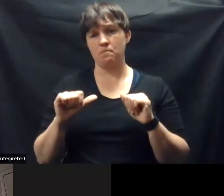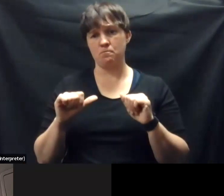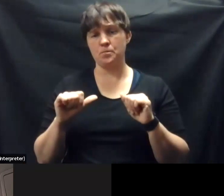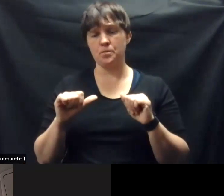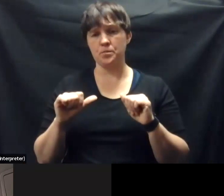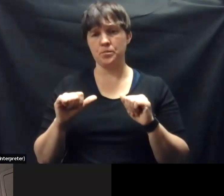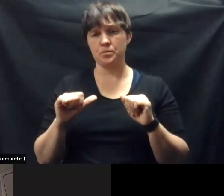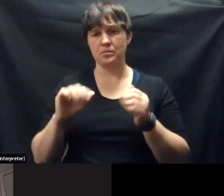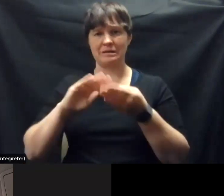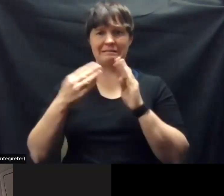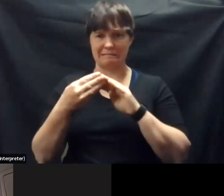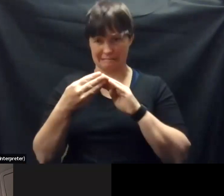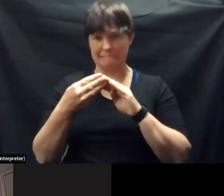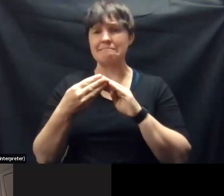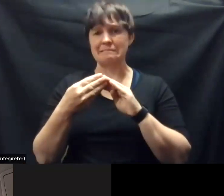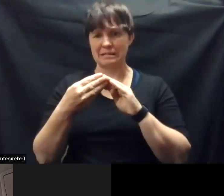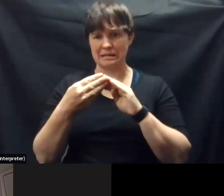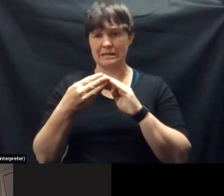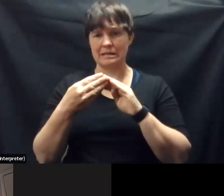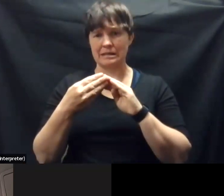of Waverly